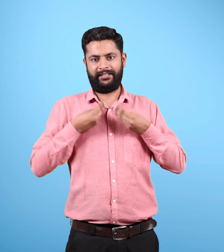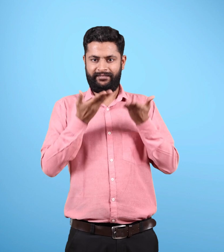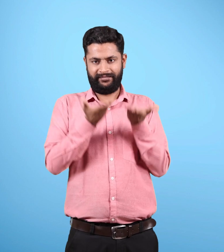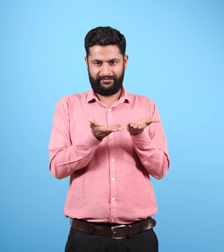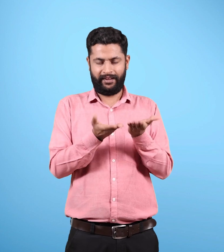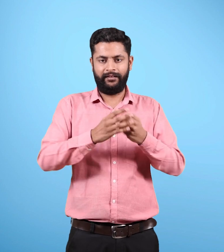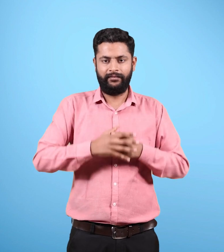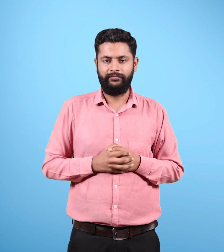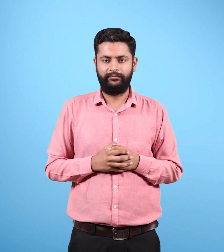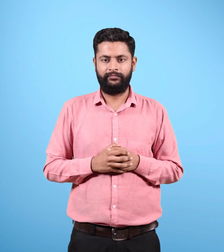these grains.